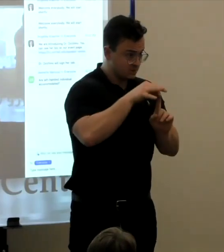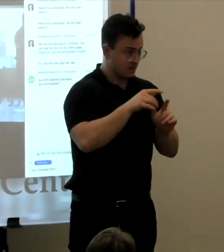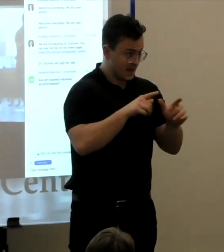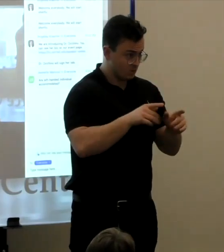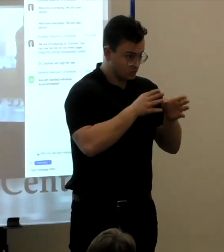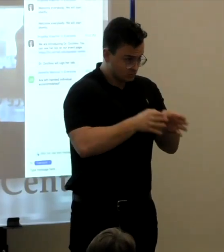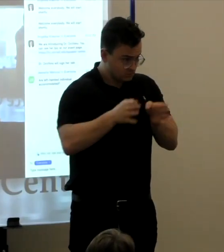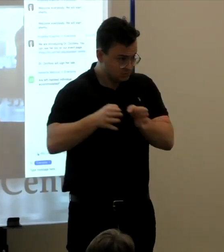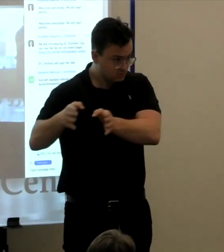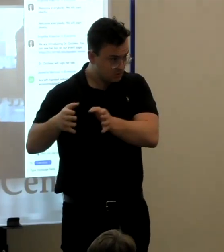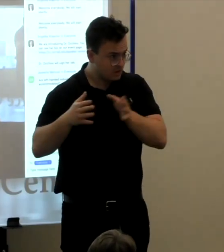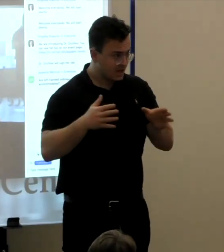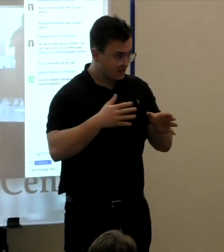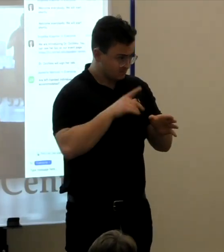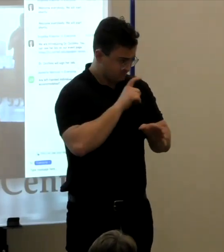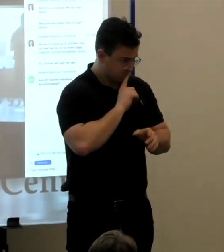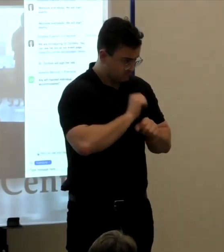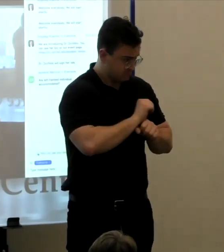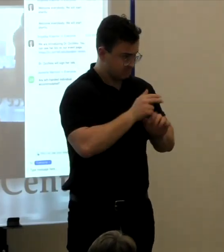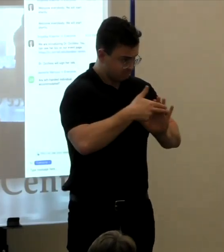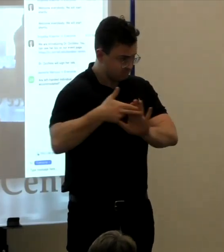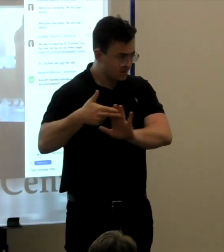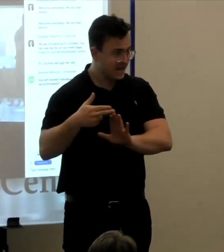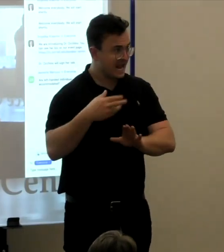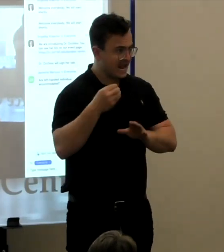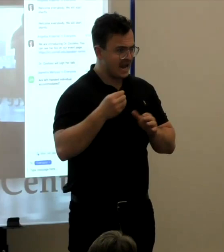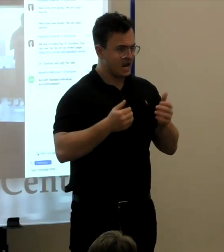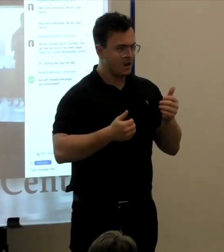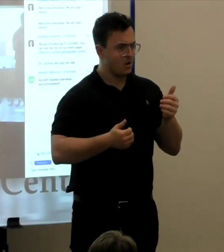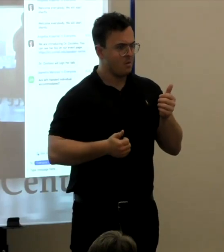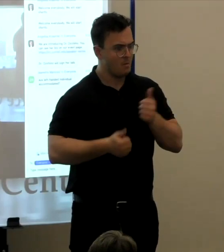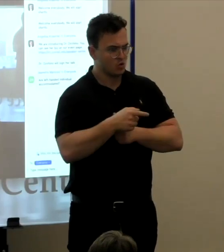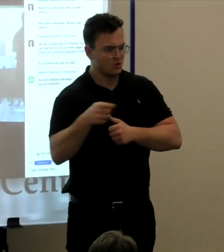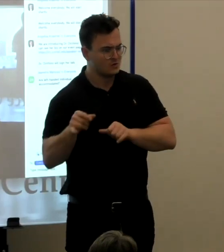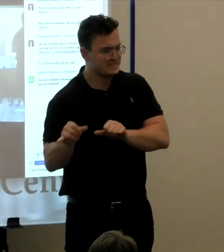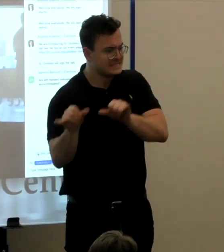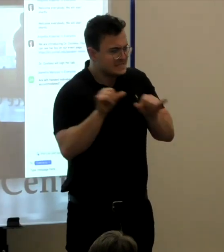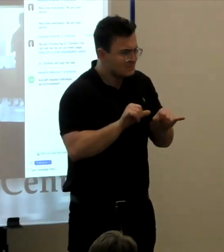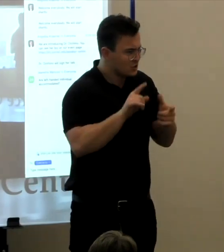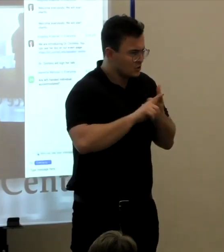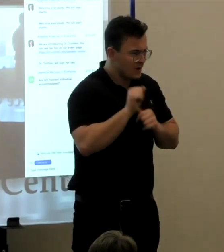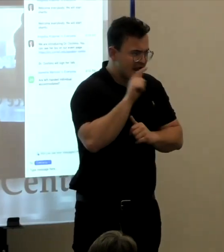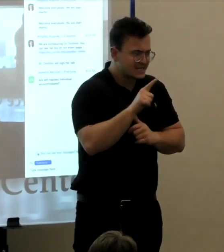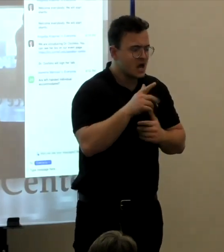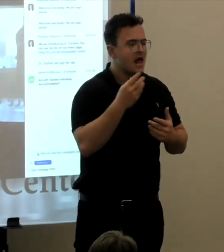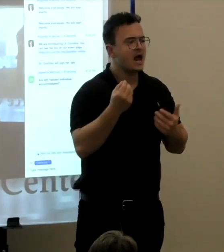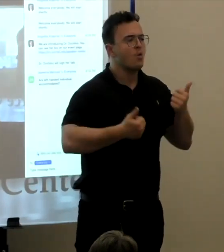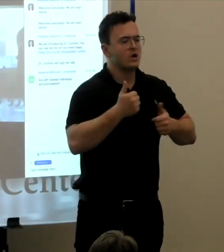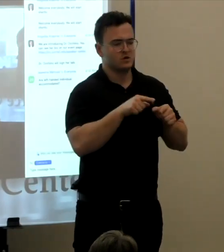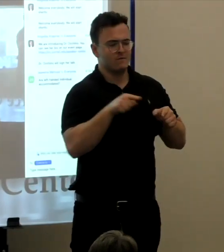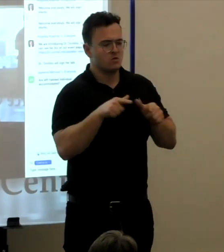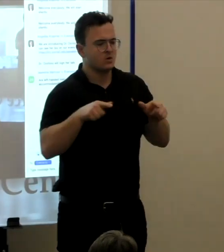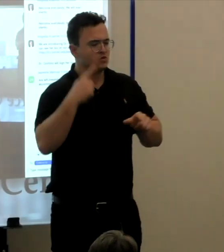And are many of those mutually intelligible to ASL? And what would be the closest one?